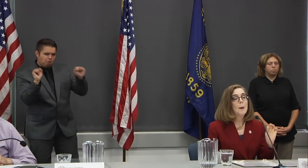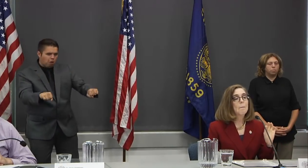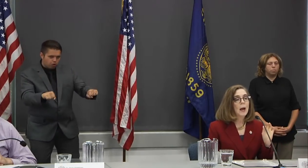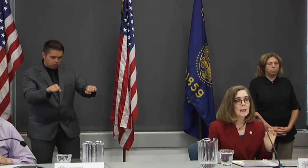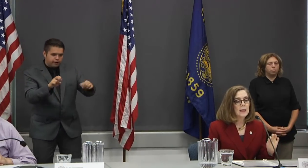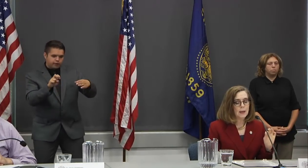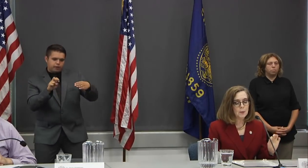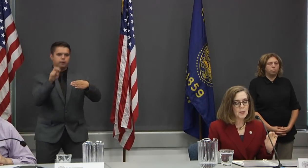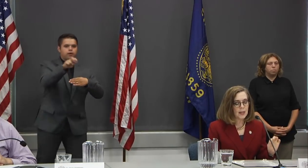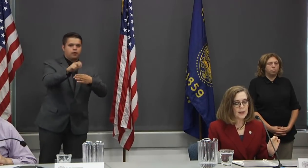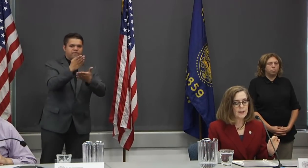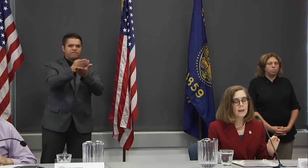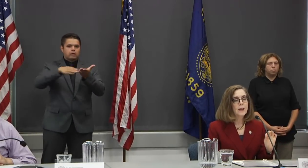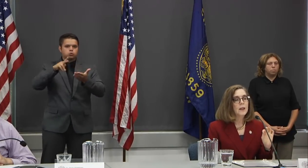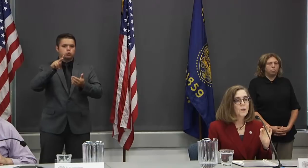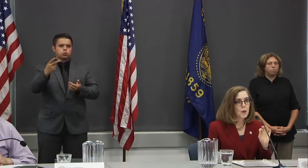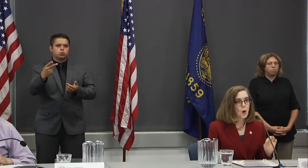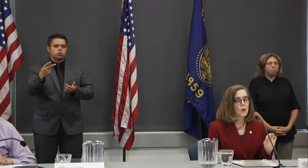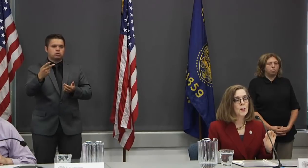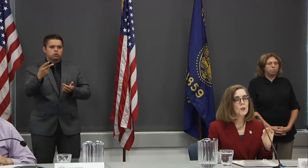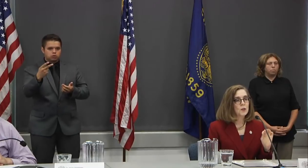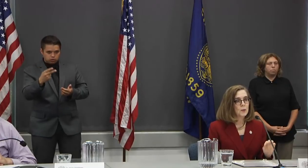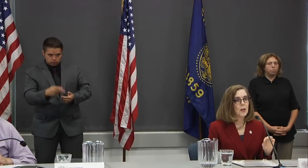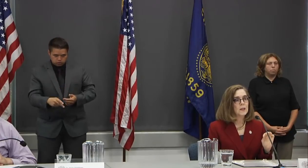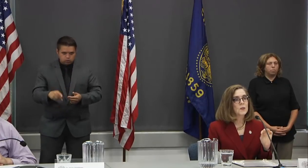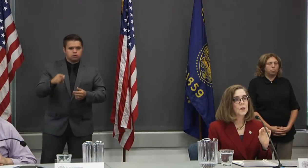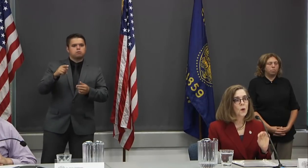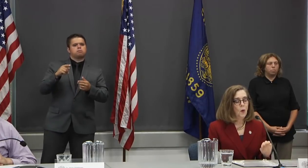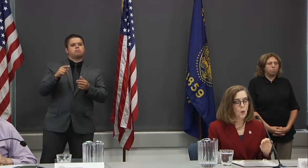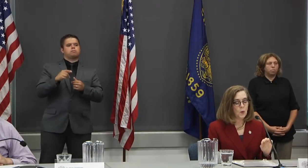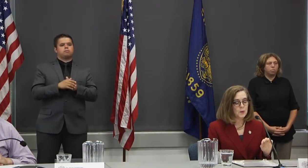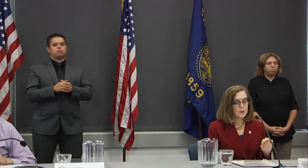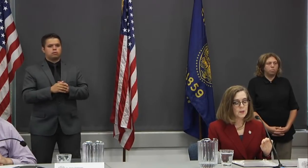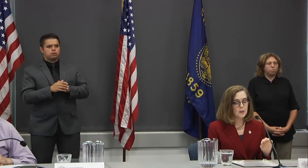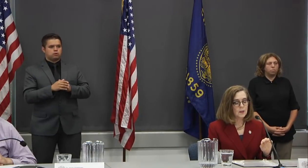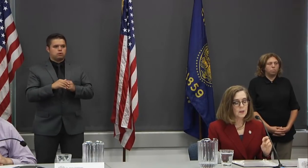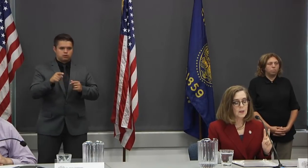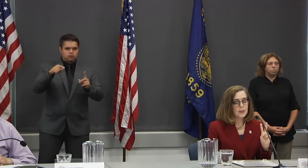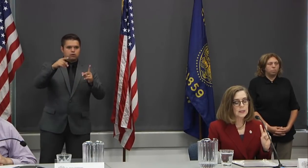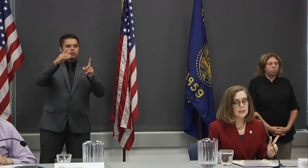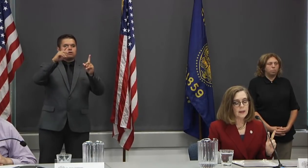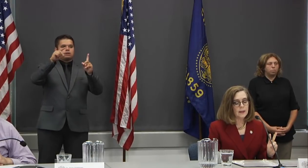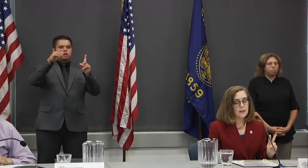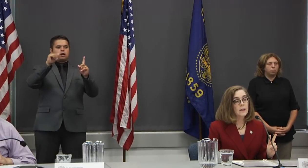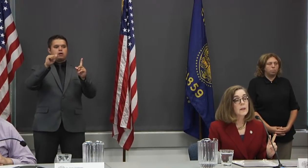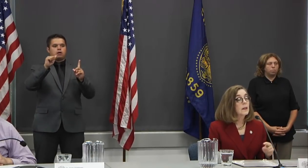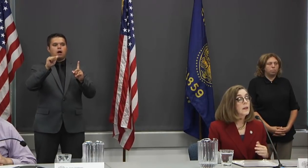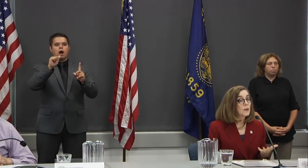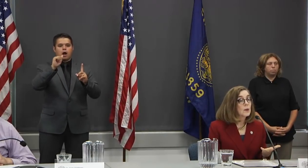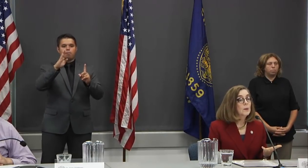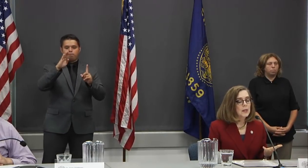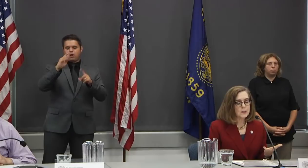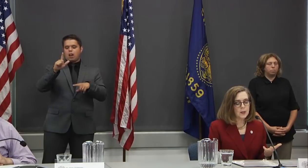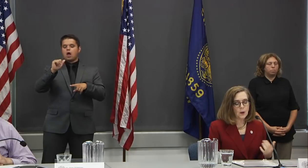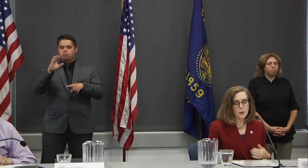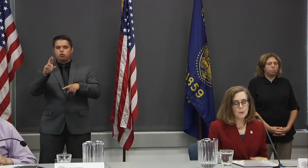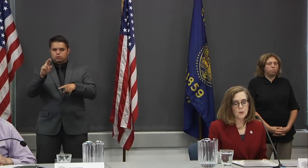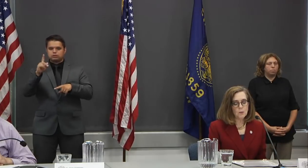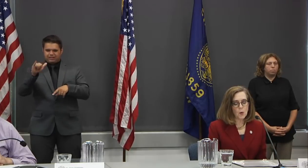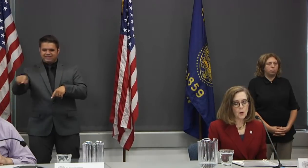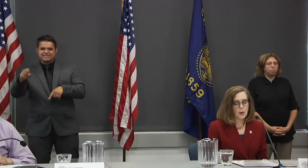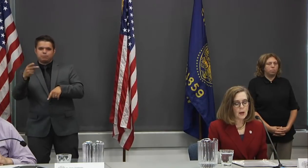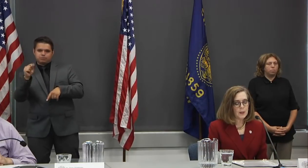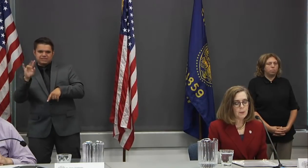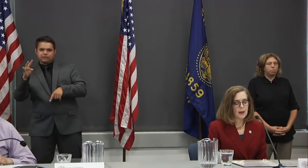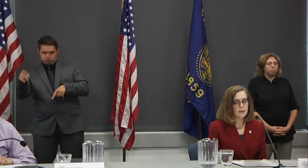2 by Labor Day if current trends hold. Second, 3 weeks ago, we